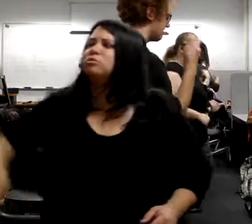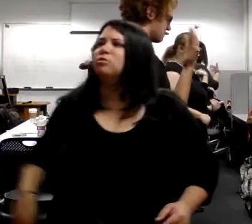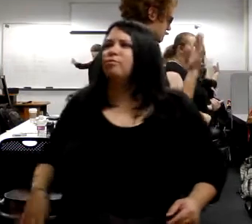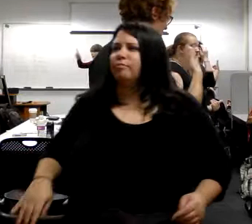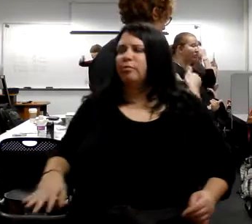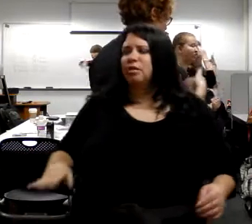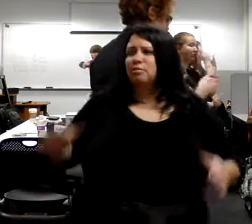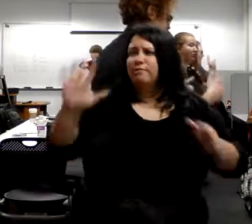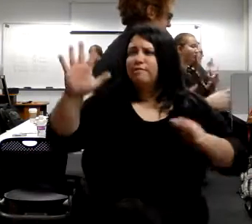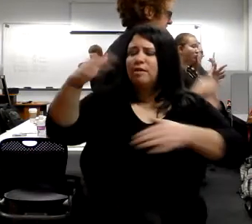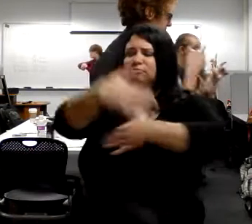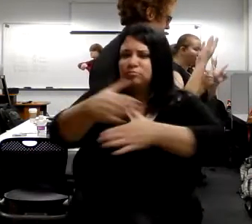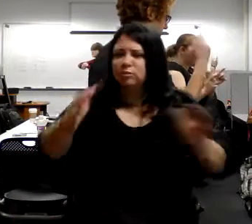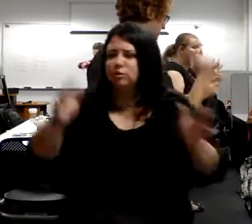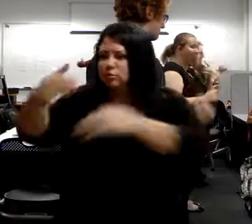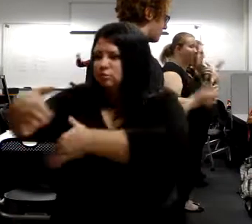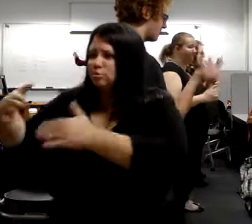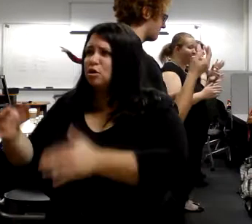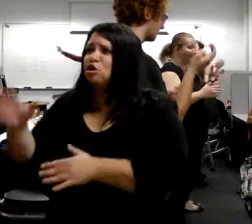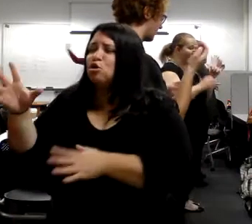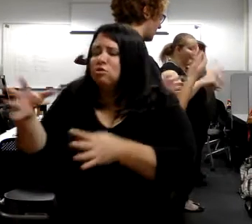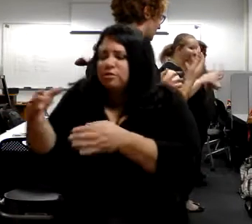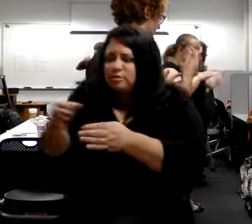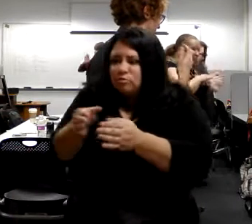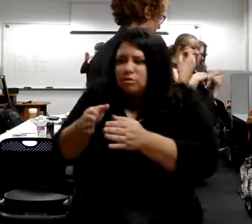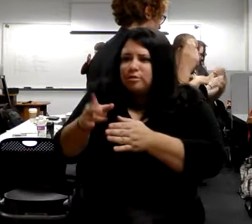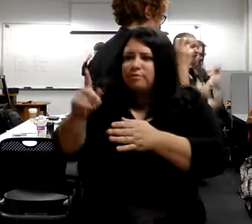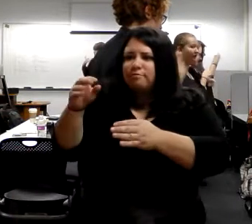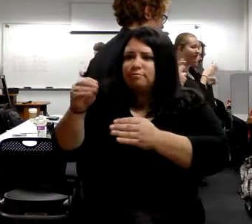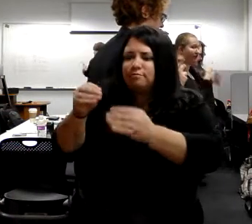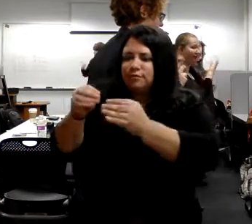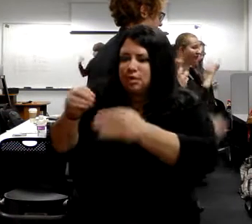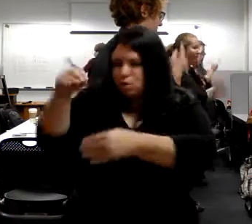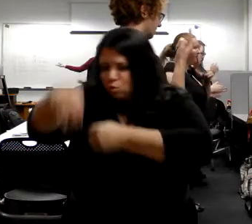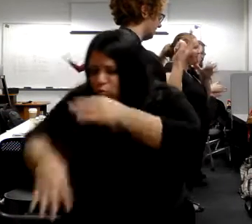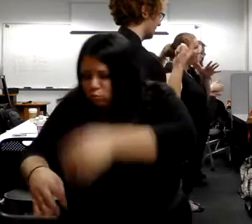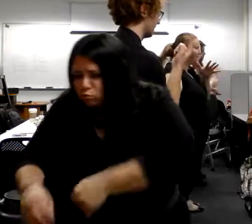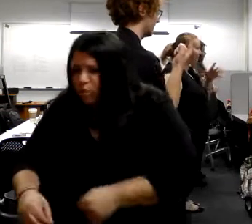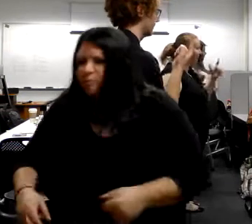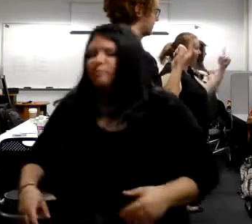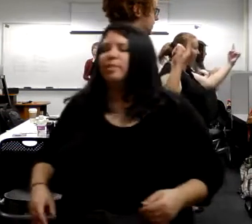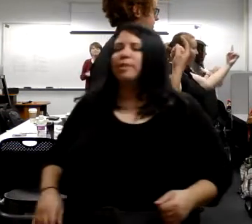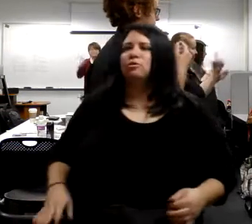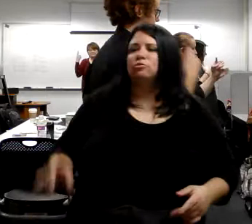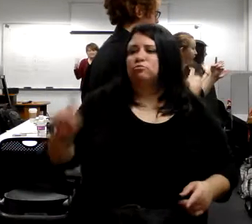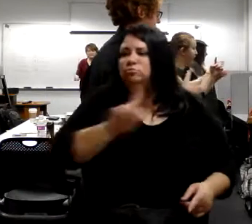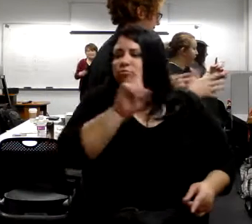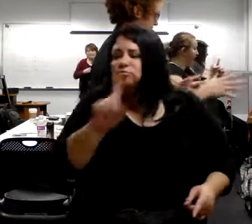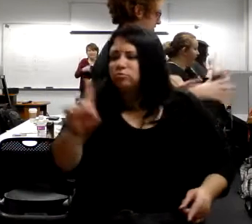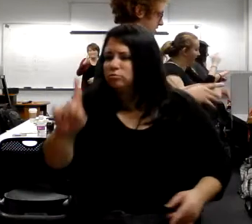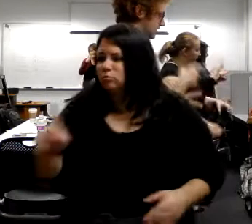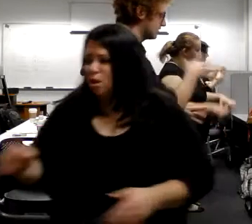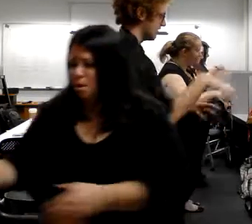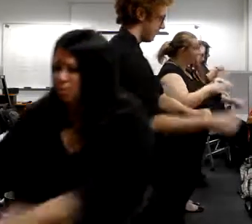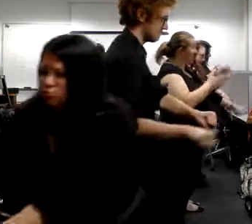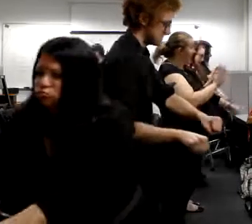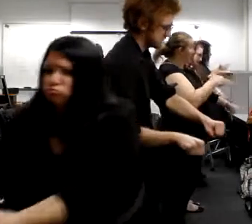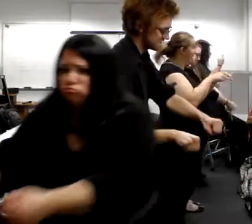in one. I was like, shoot. So my mom comes over and she drags the box to the door. And she's like, climb out right